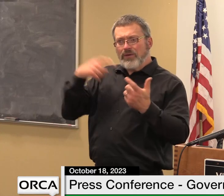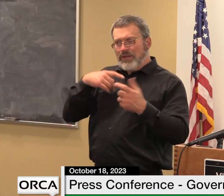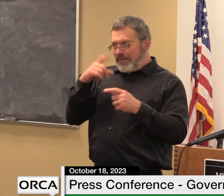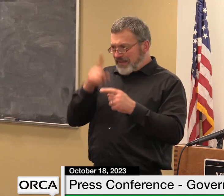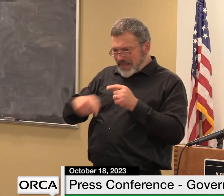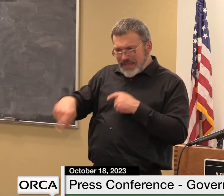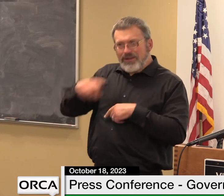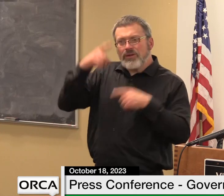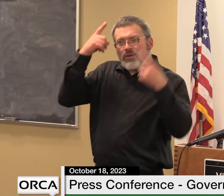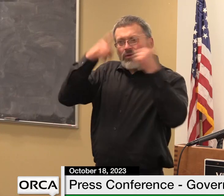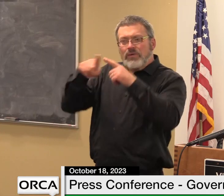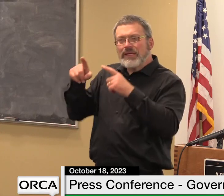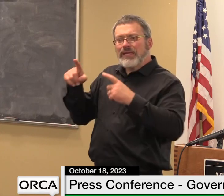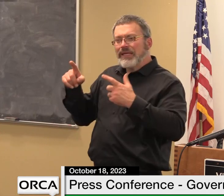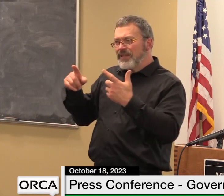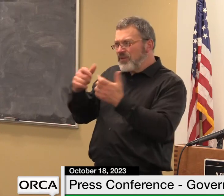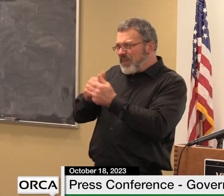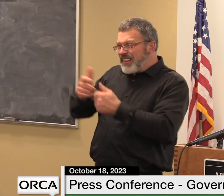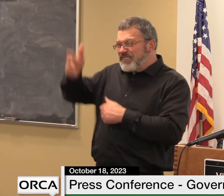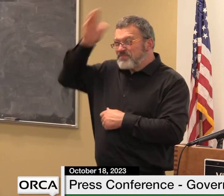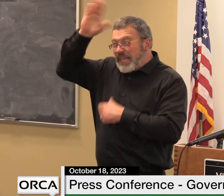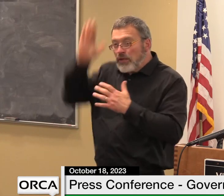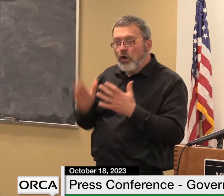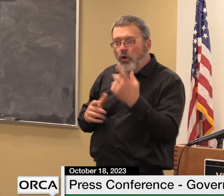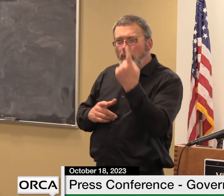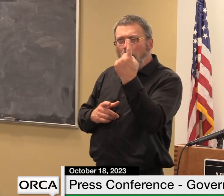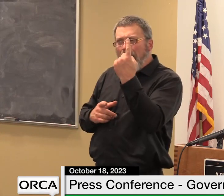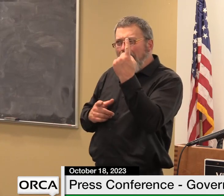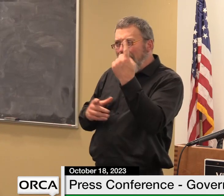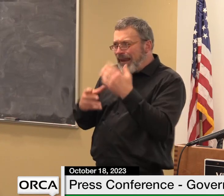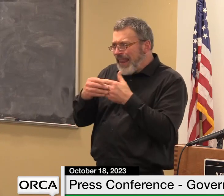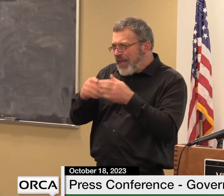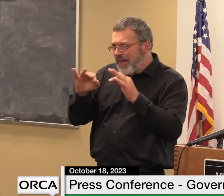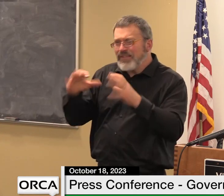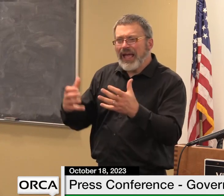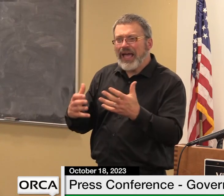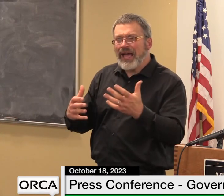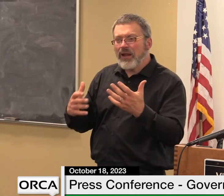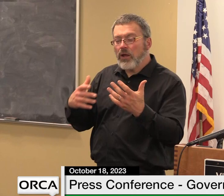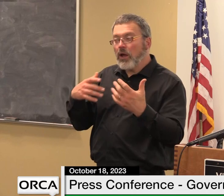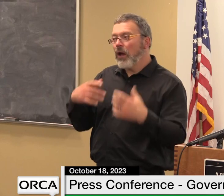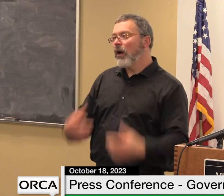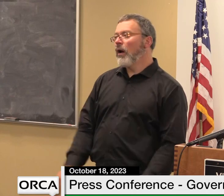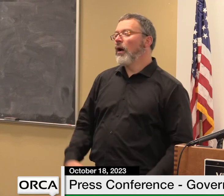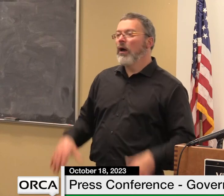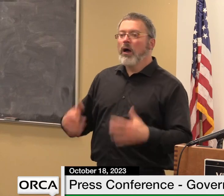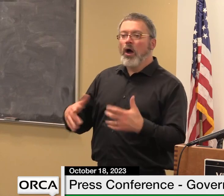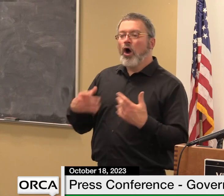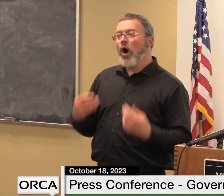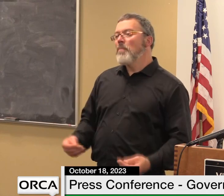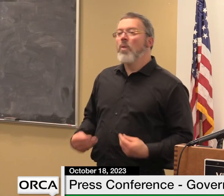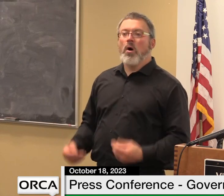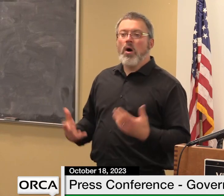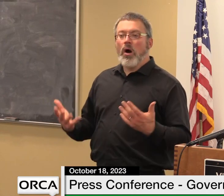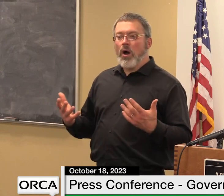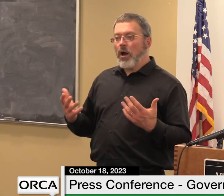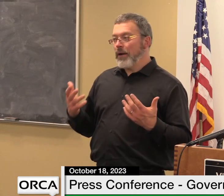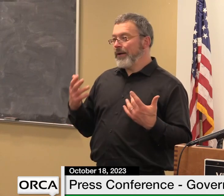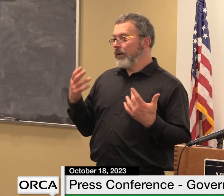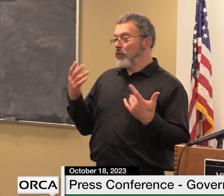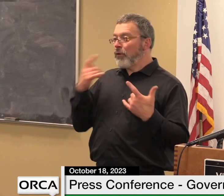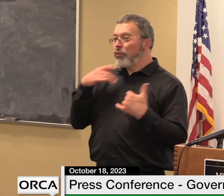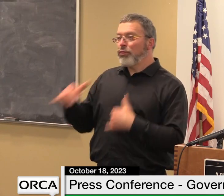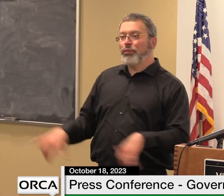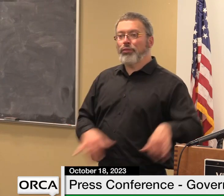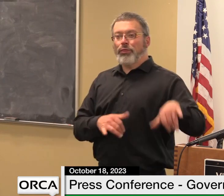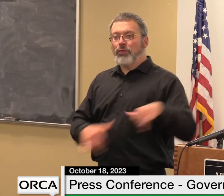speaker, a leader of one body. Over a two-week period, it shows that you don't have your